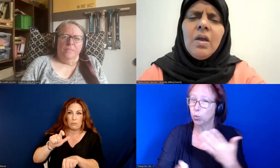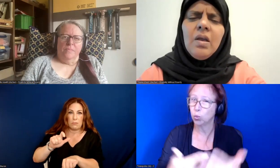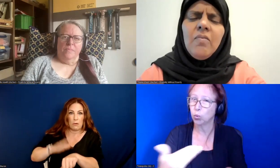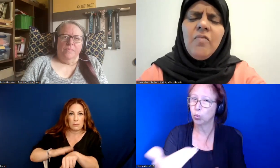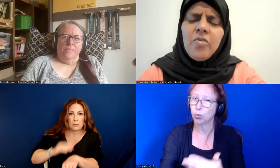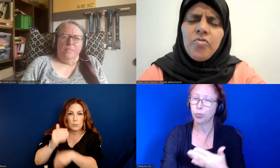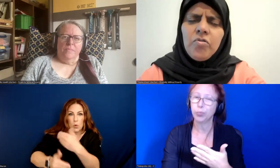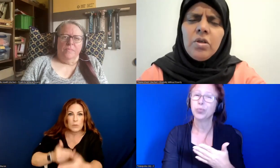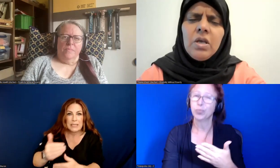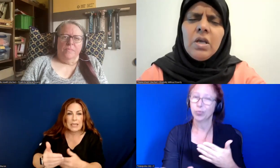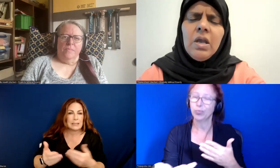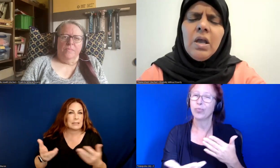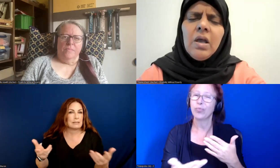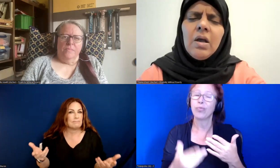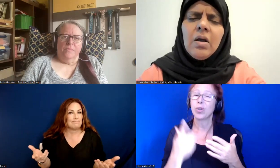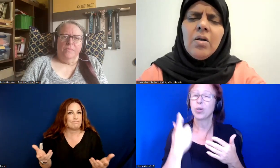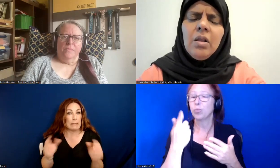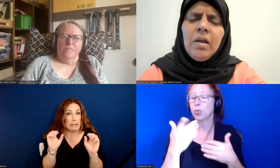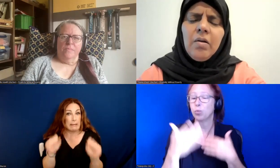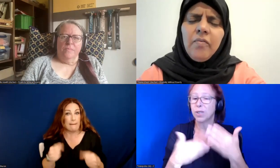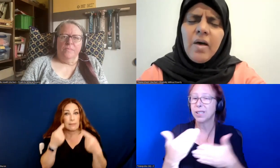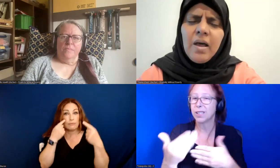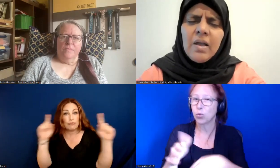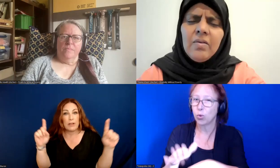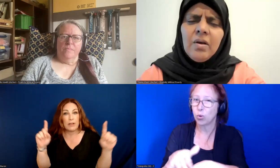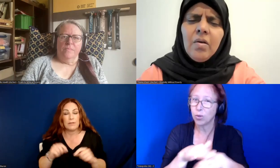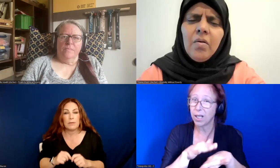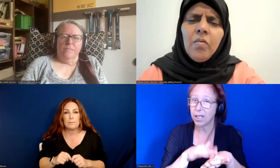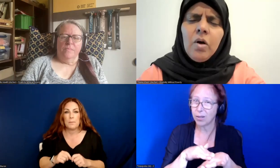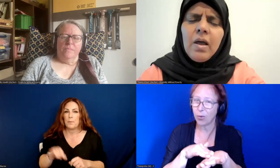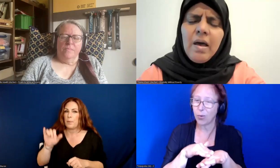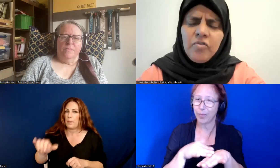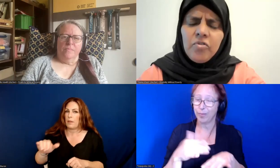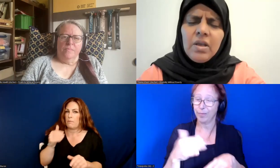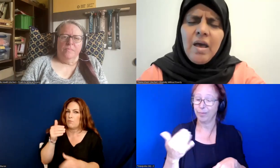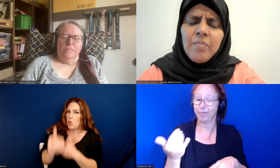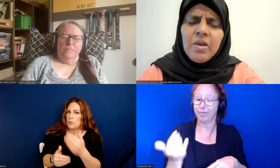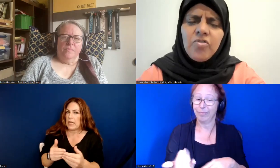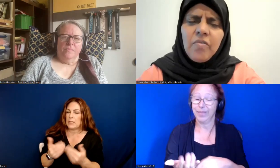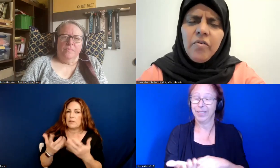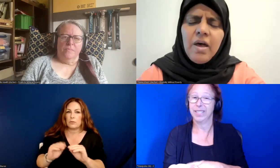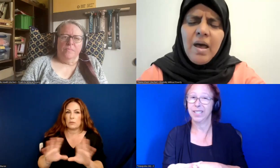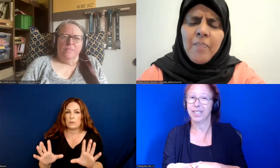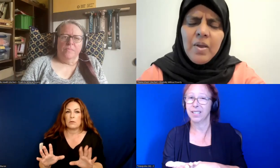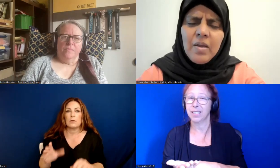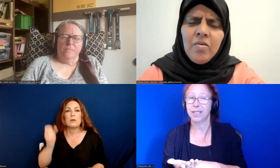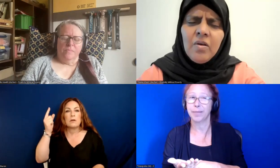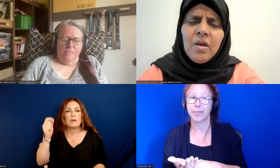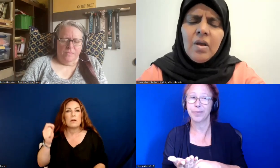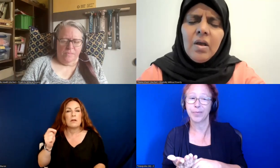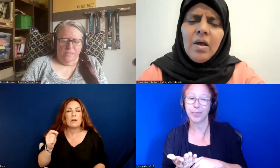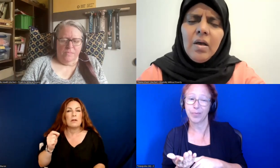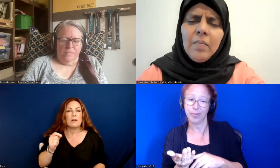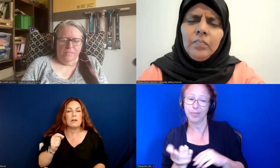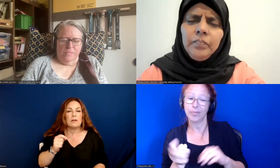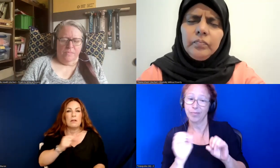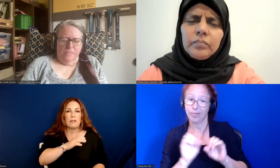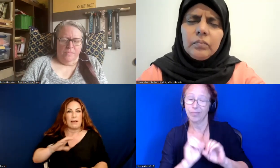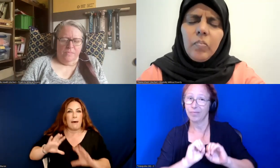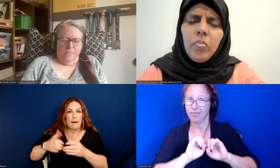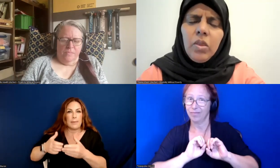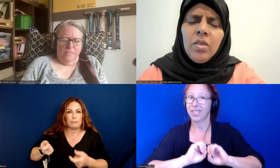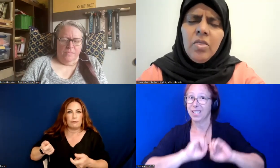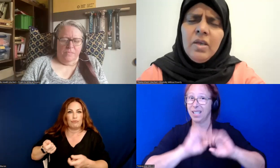was eventually clarified after the cabinet shuffle happened.